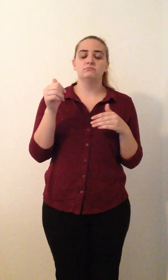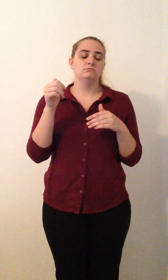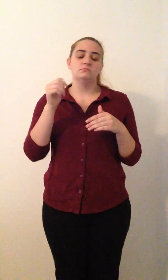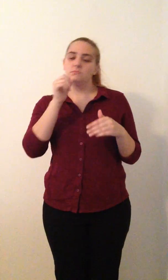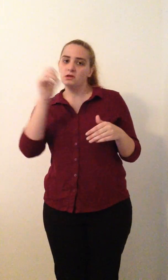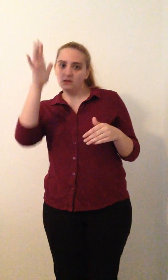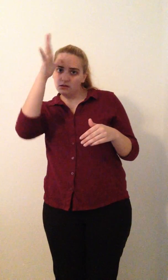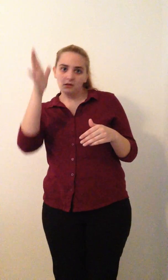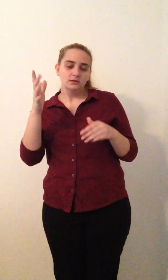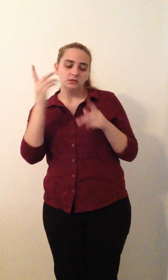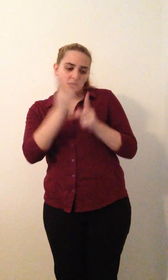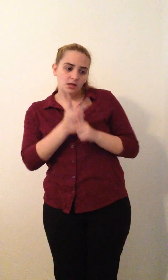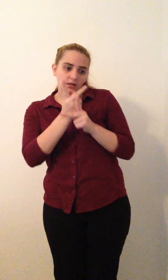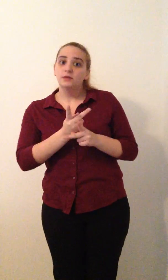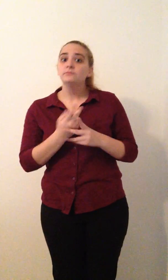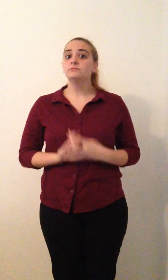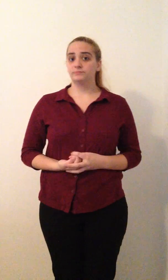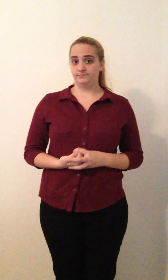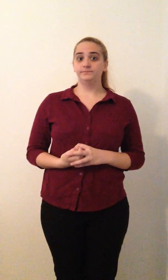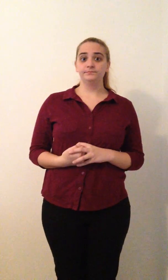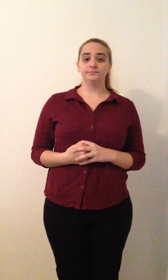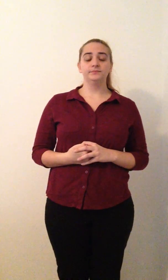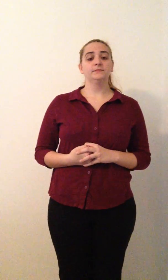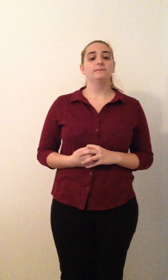others. Without it, we'd be a goner. So,